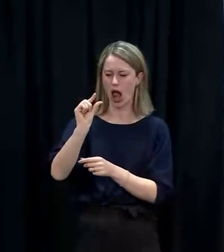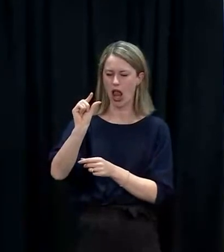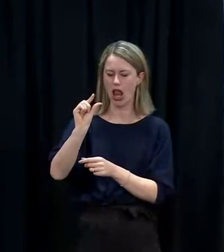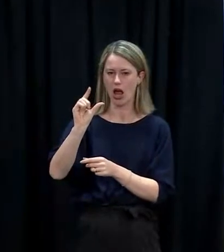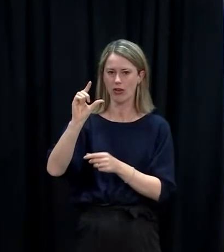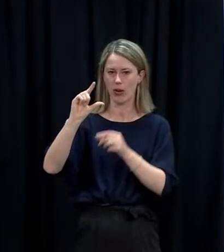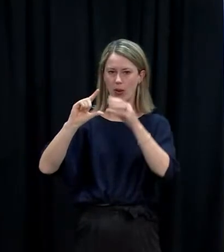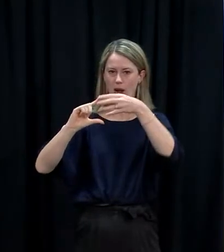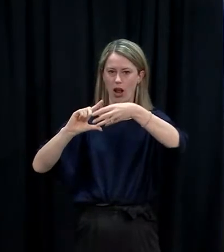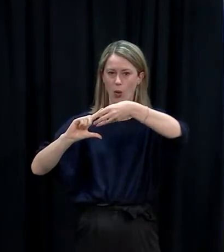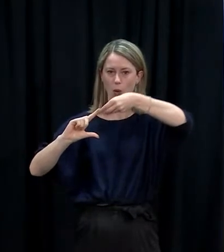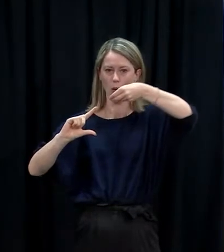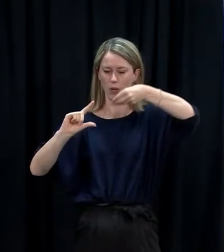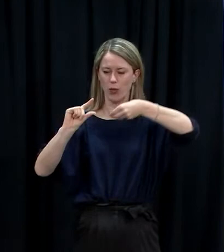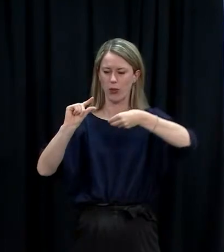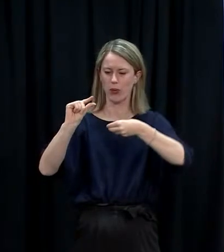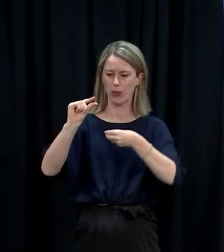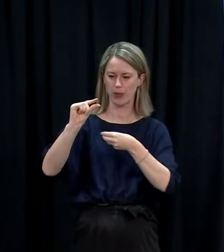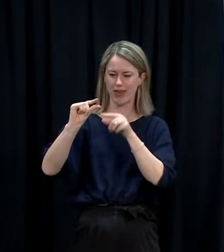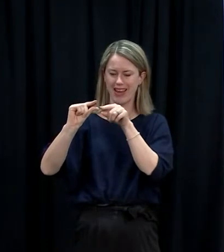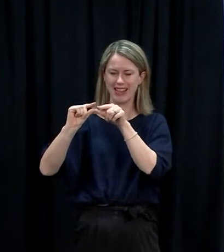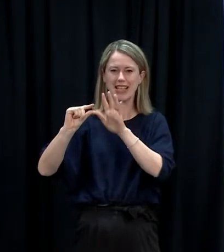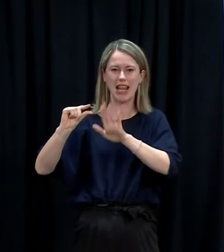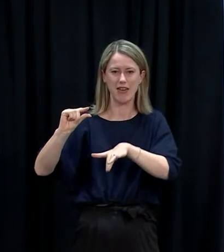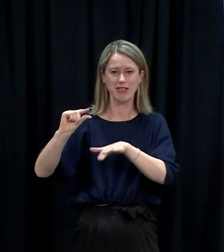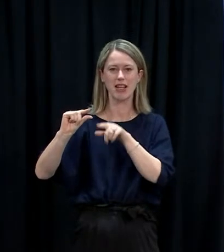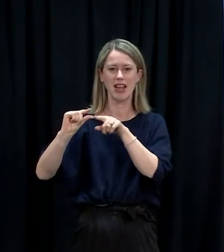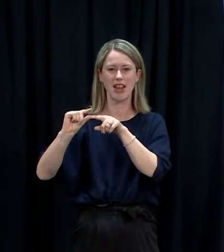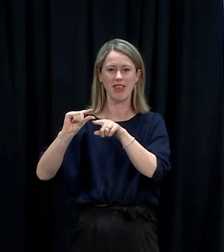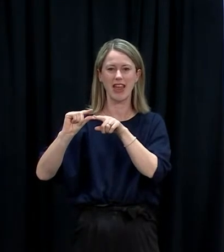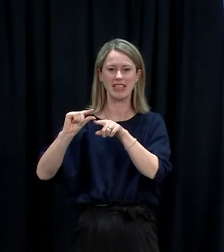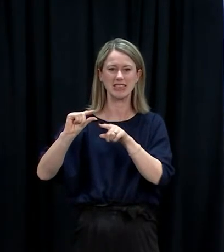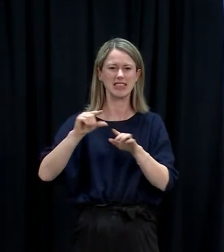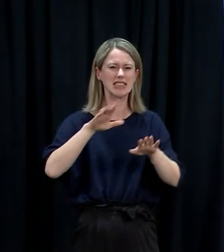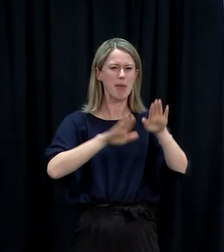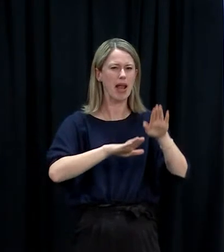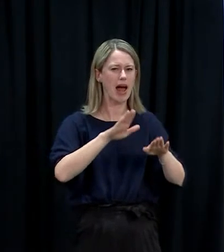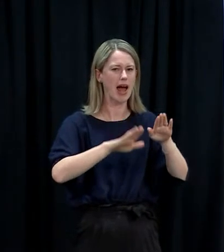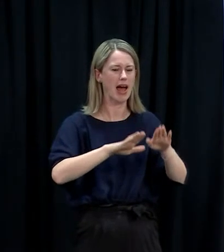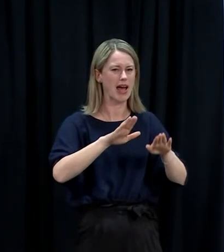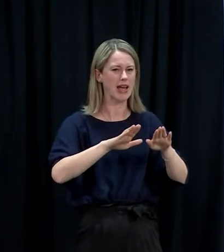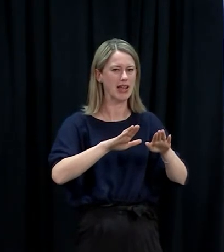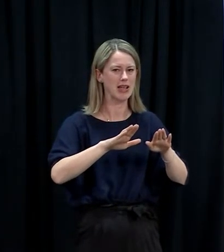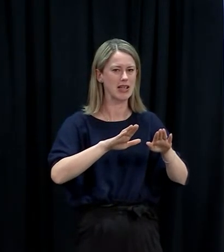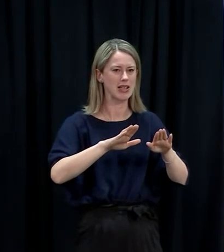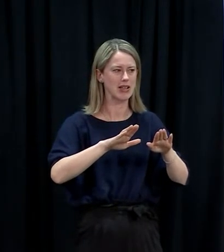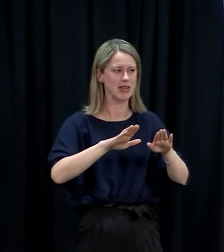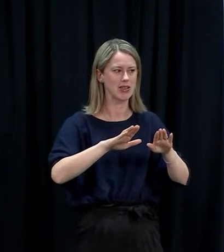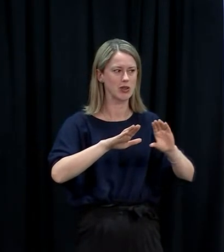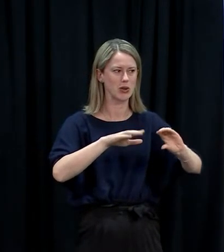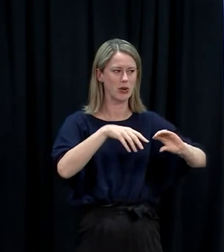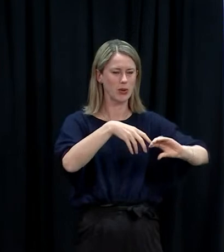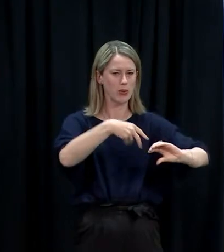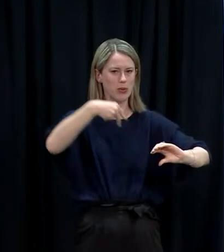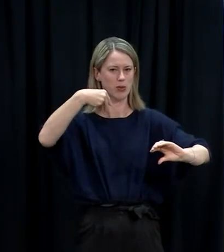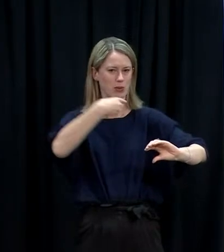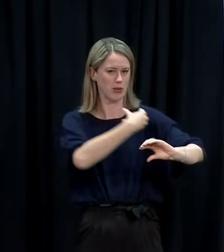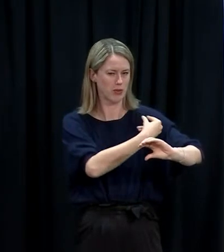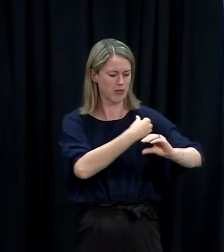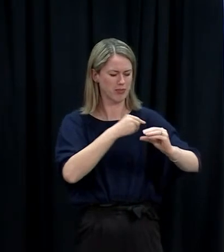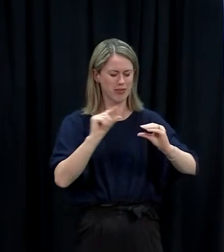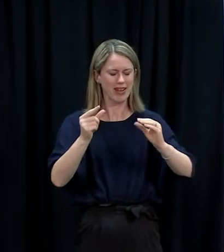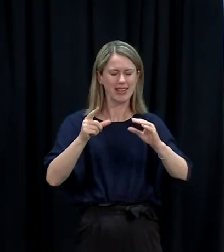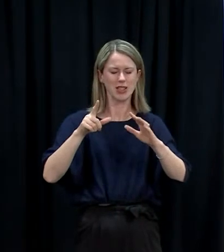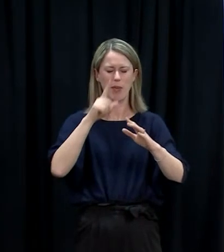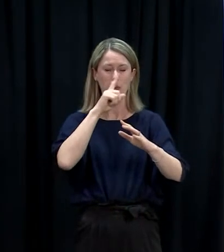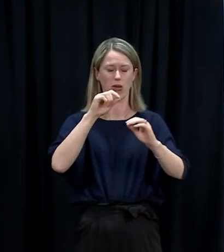is similar to the amount of that's in a vial before the diluent is put in. And so the incidents